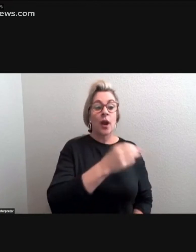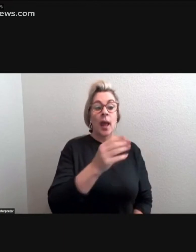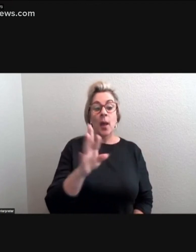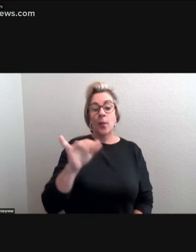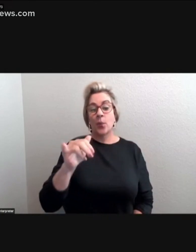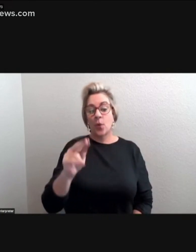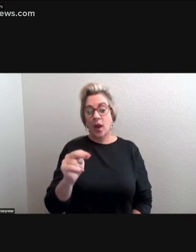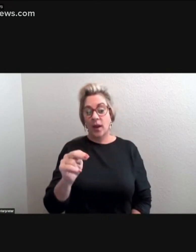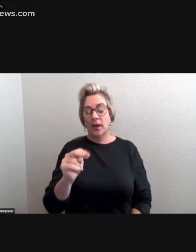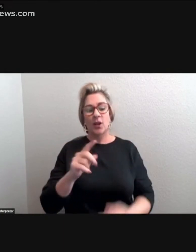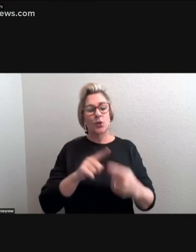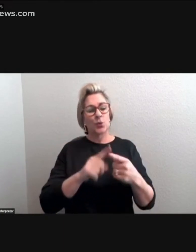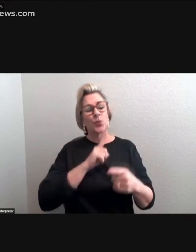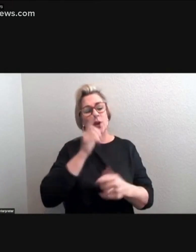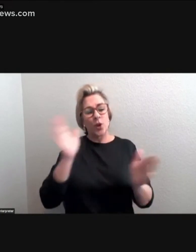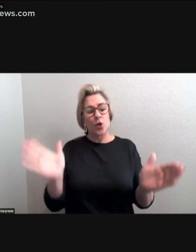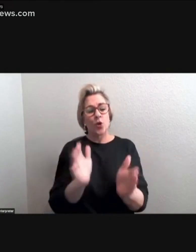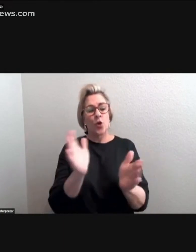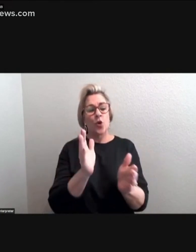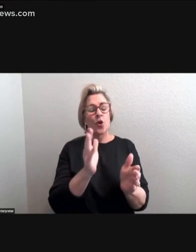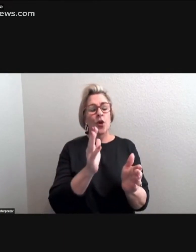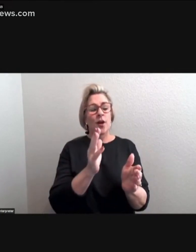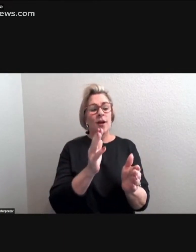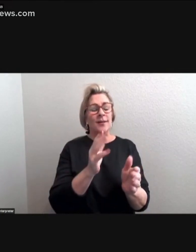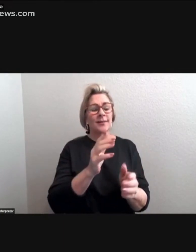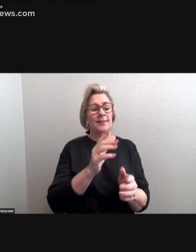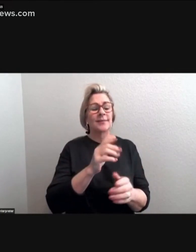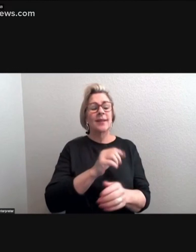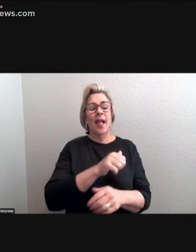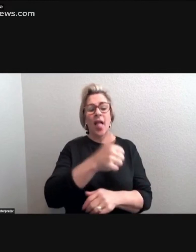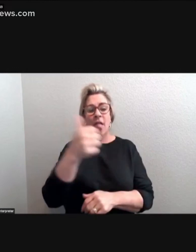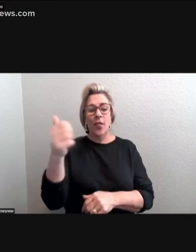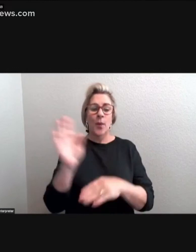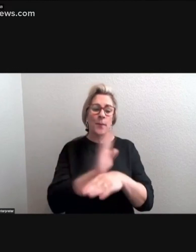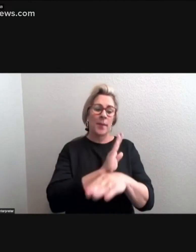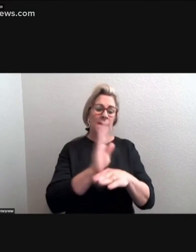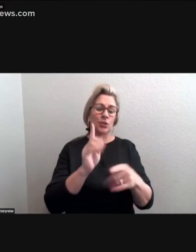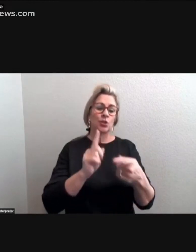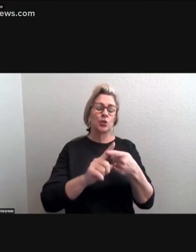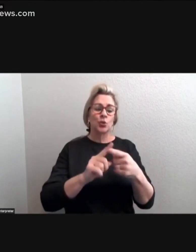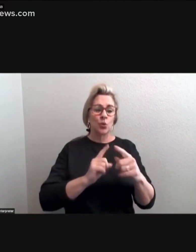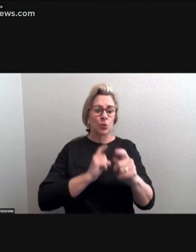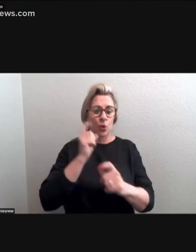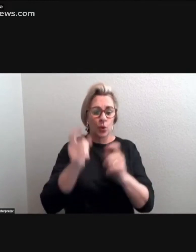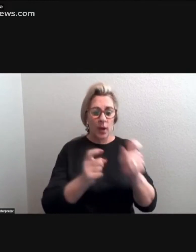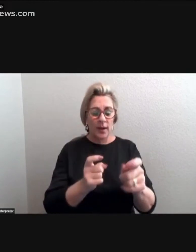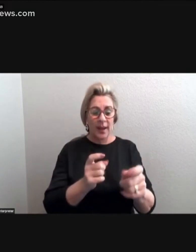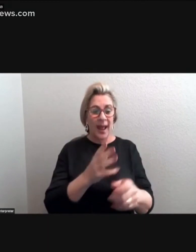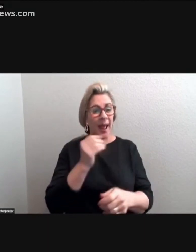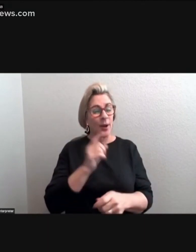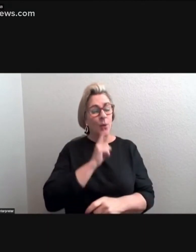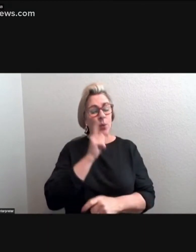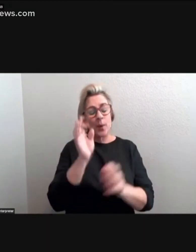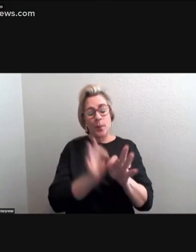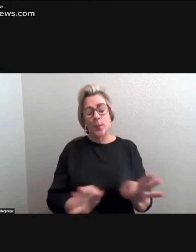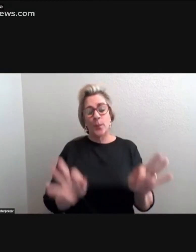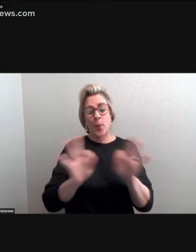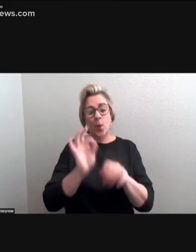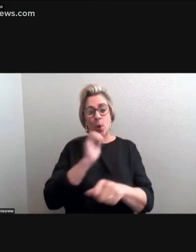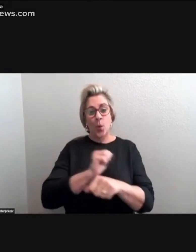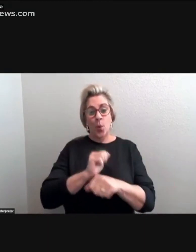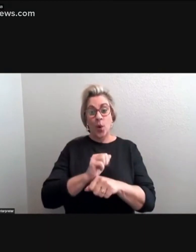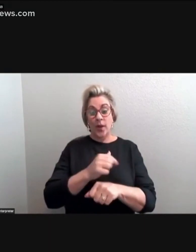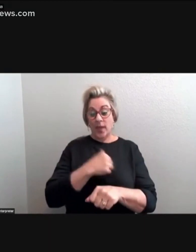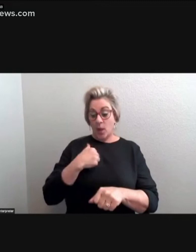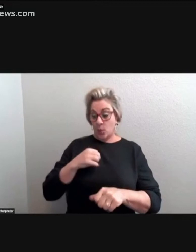businesses and organizations stepping up to help those in need. But first, I want you to learn more about the really important work being done on the